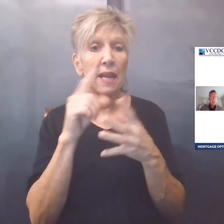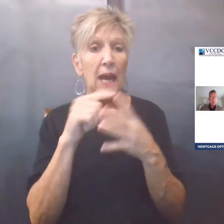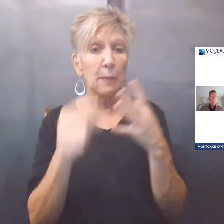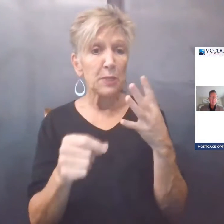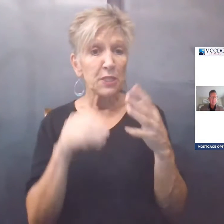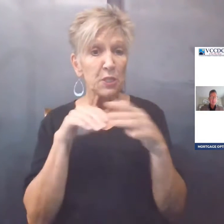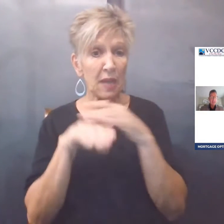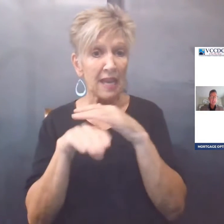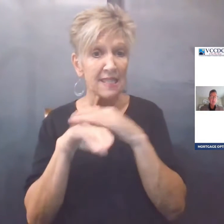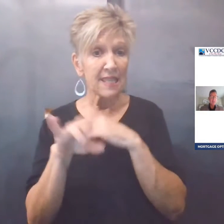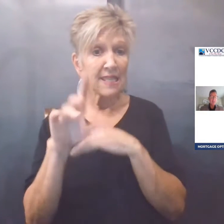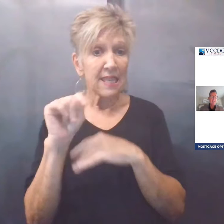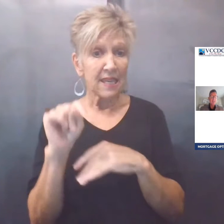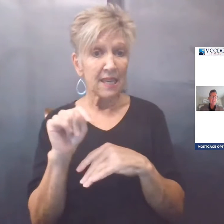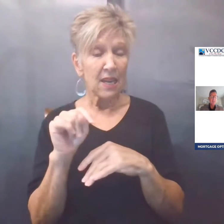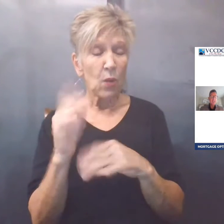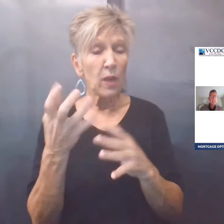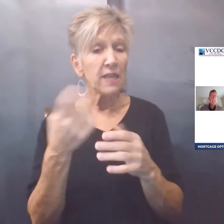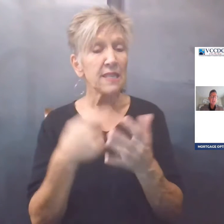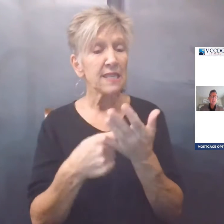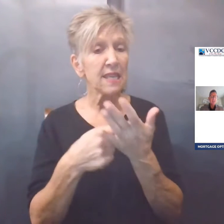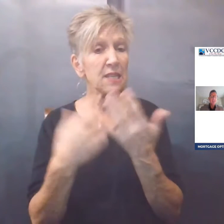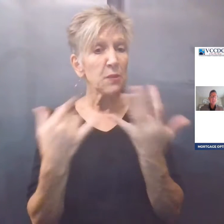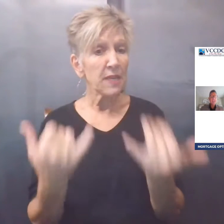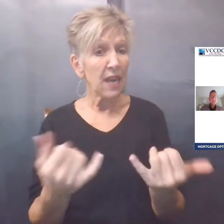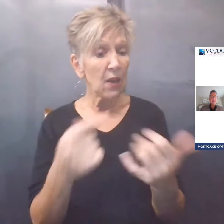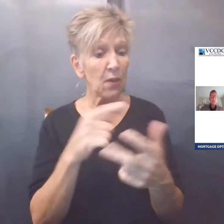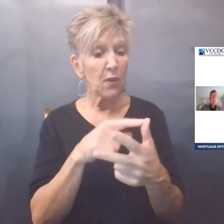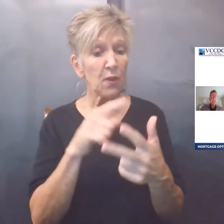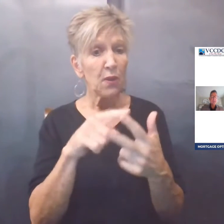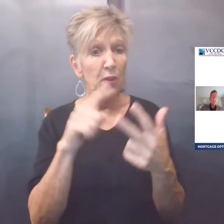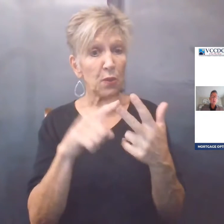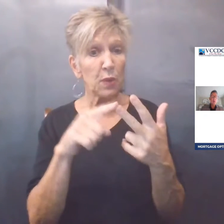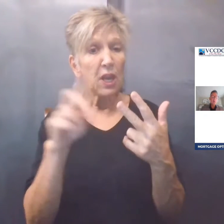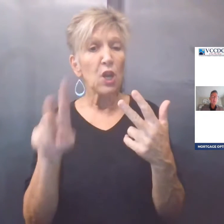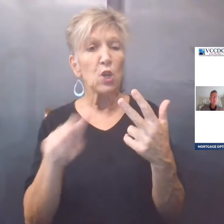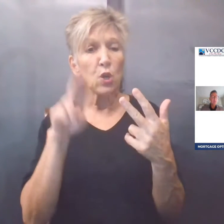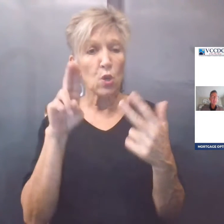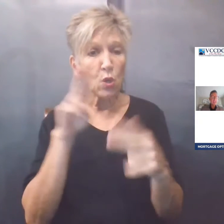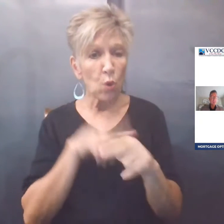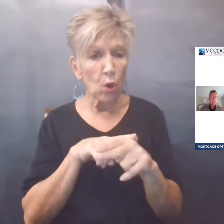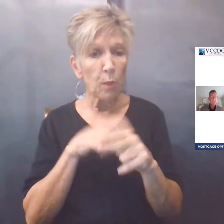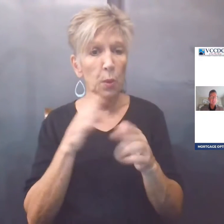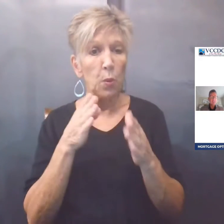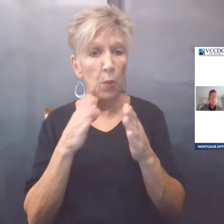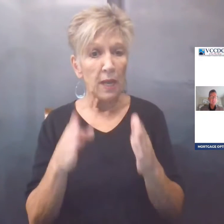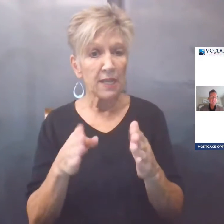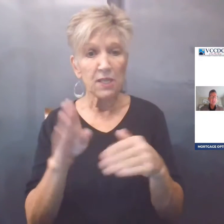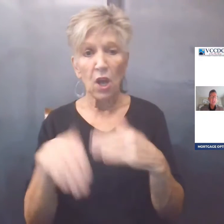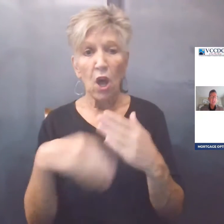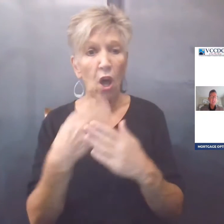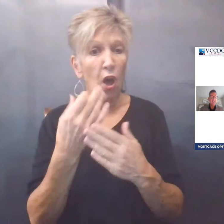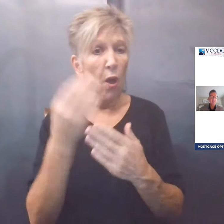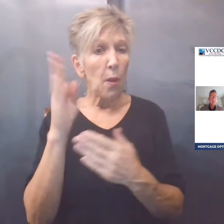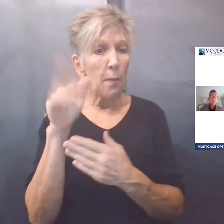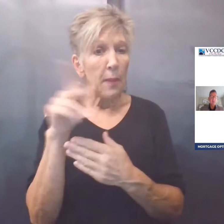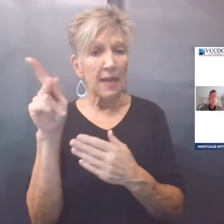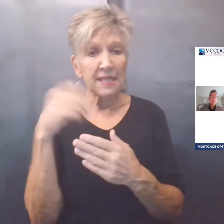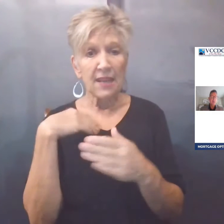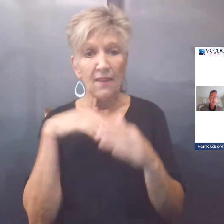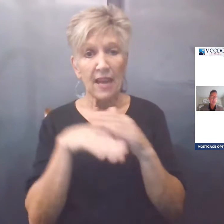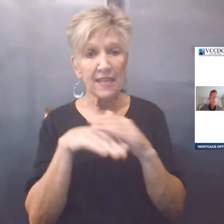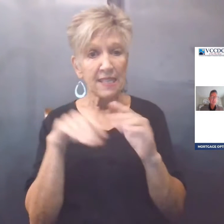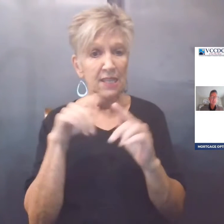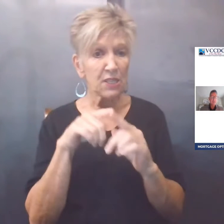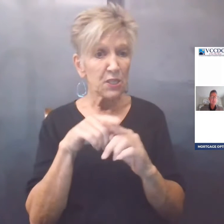I think what I want to cover right now is the three standard ways that at almost all financial institutions you have access to with regards